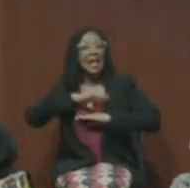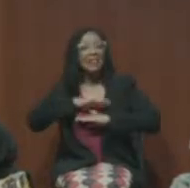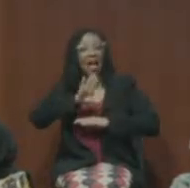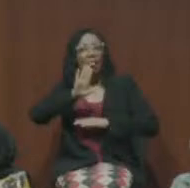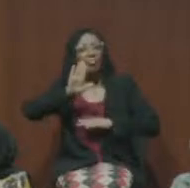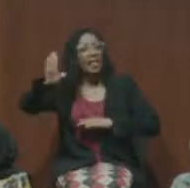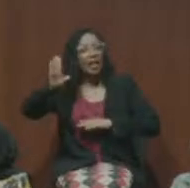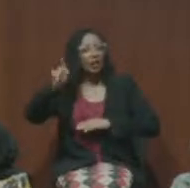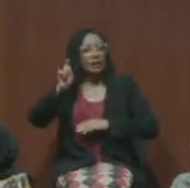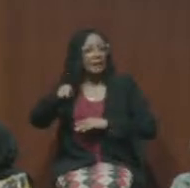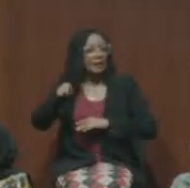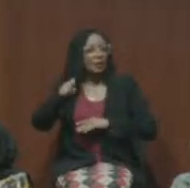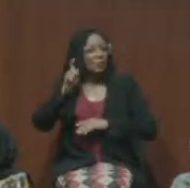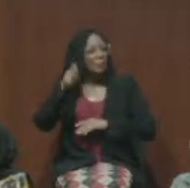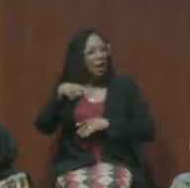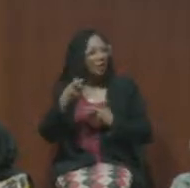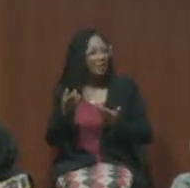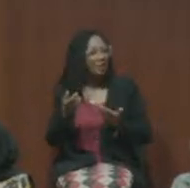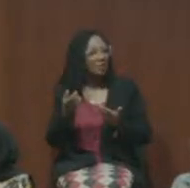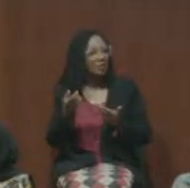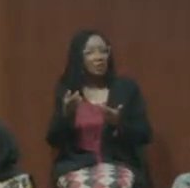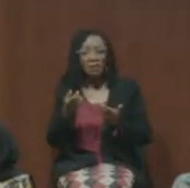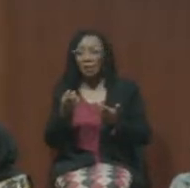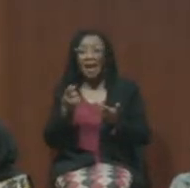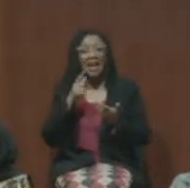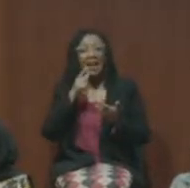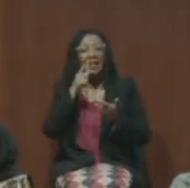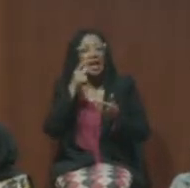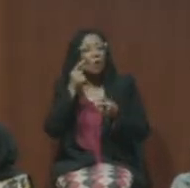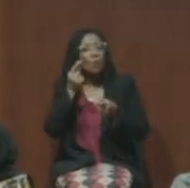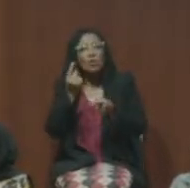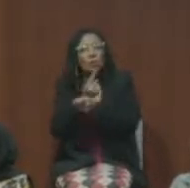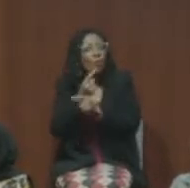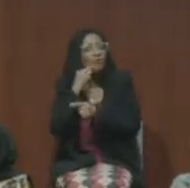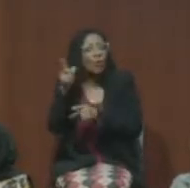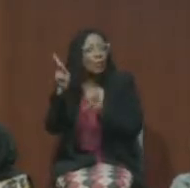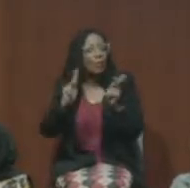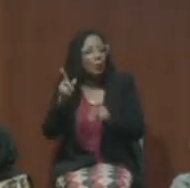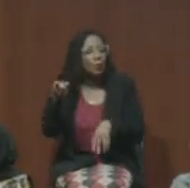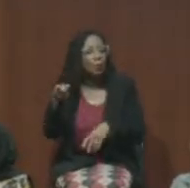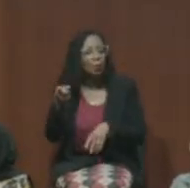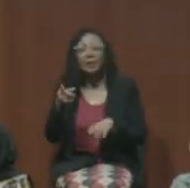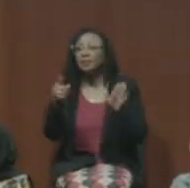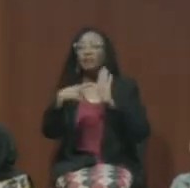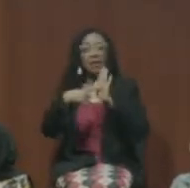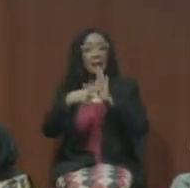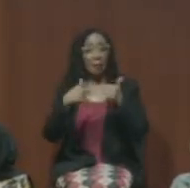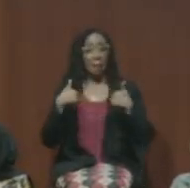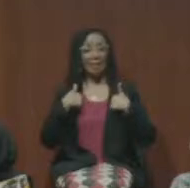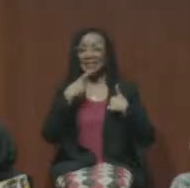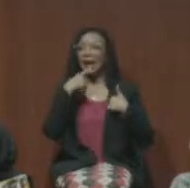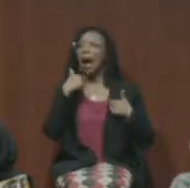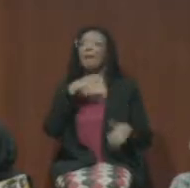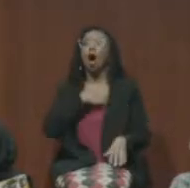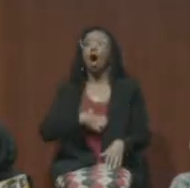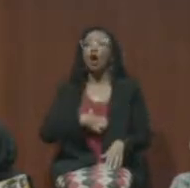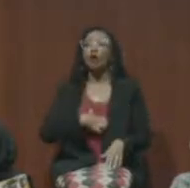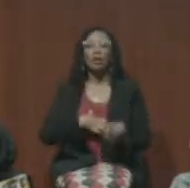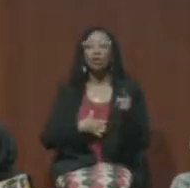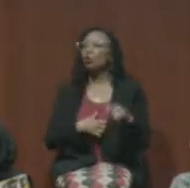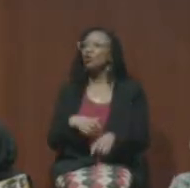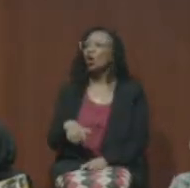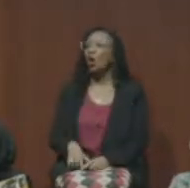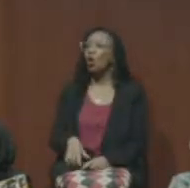needs. And that is inappropriate. It's like me saying I'm hungry and you saying